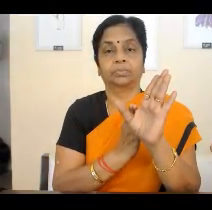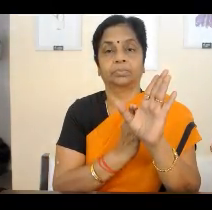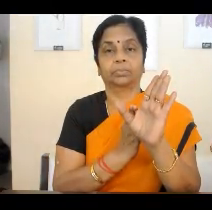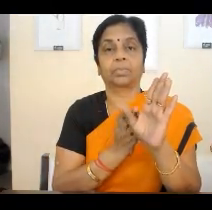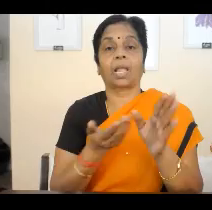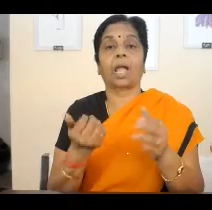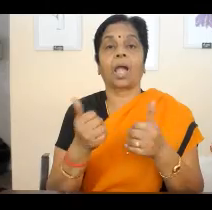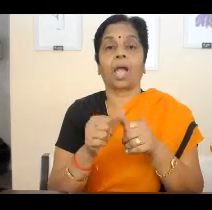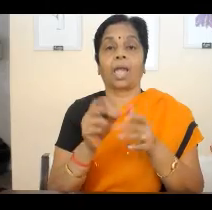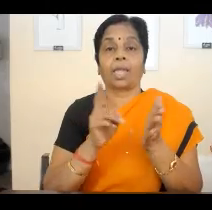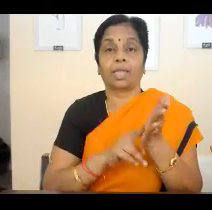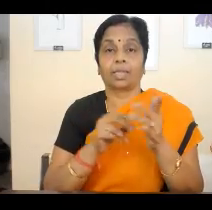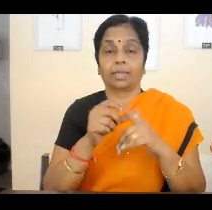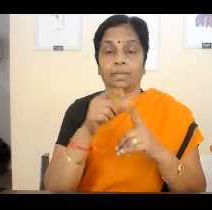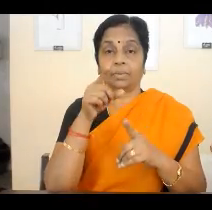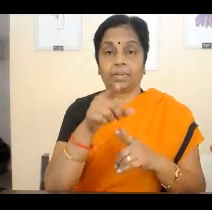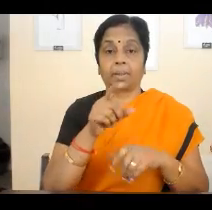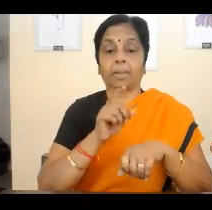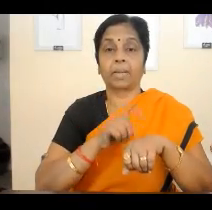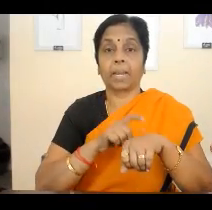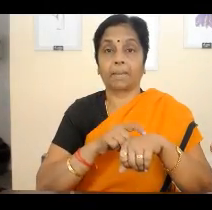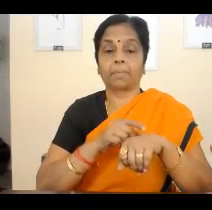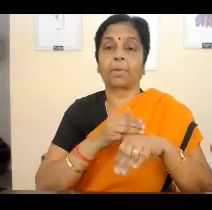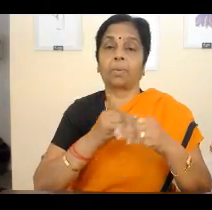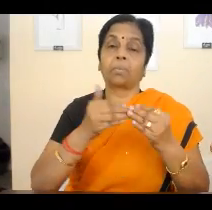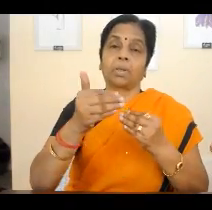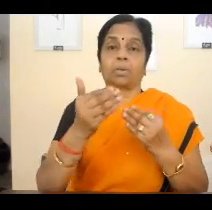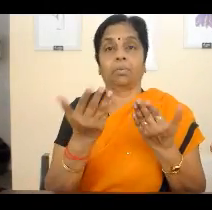and this time period can be extended.